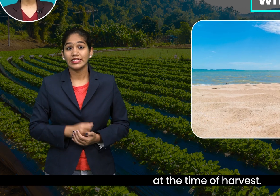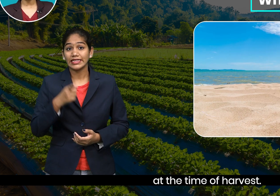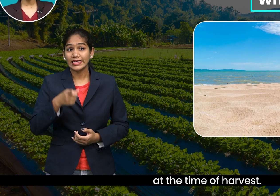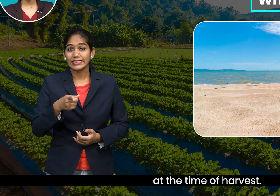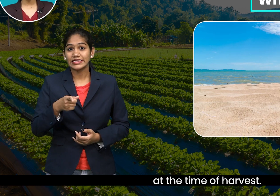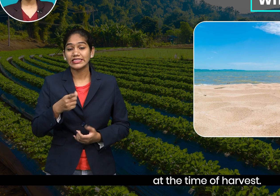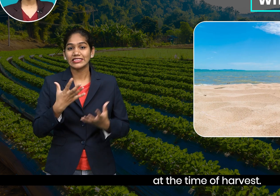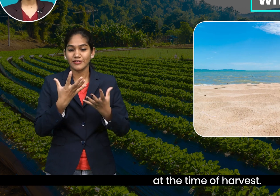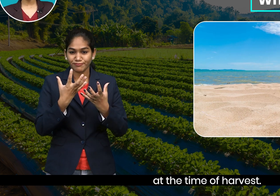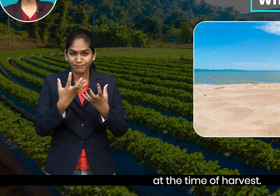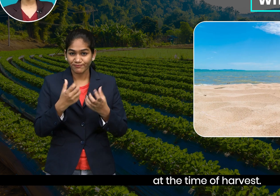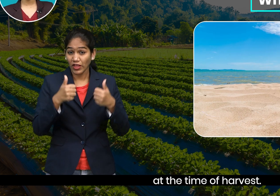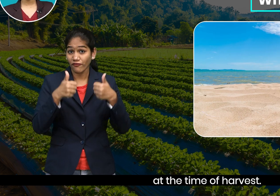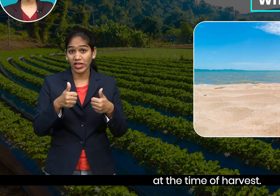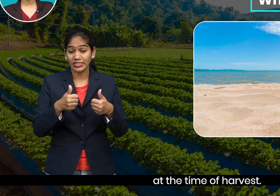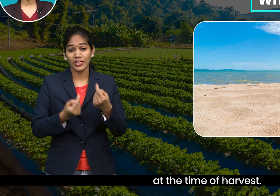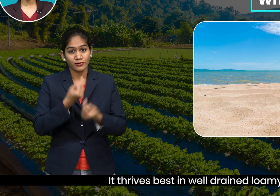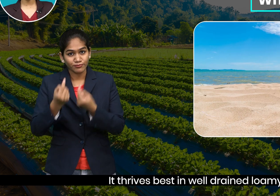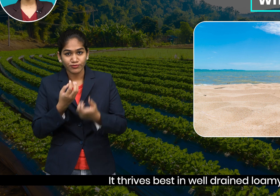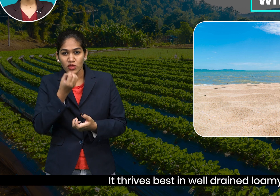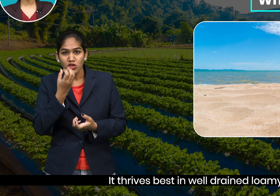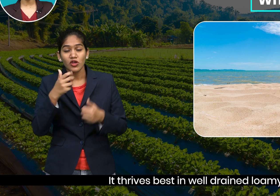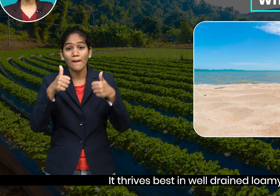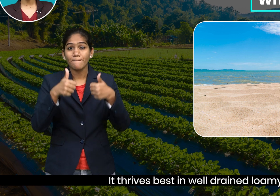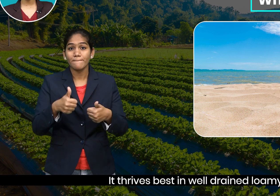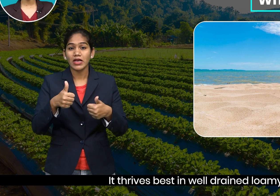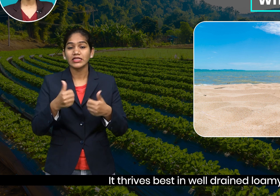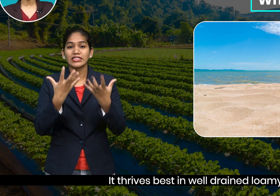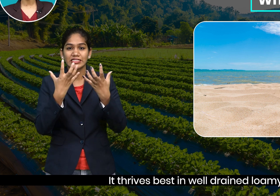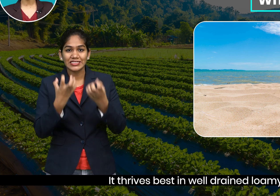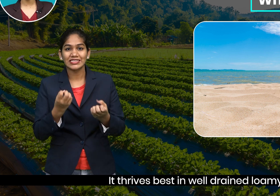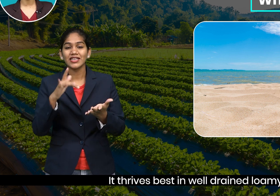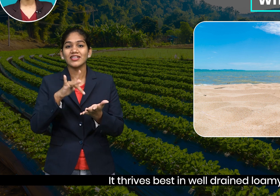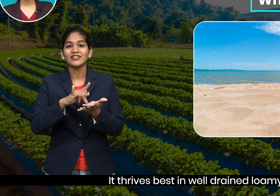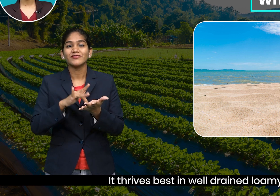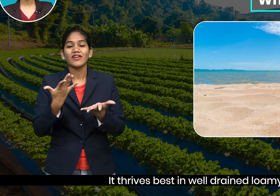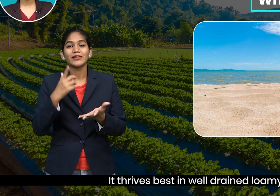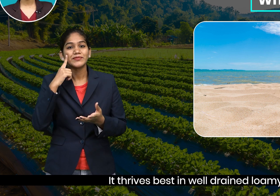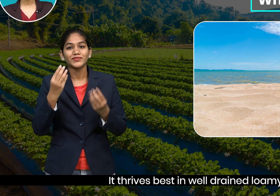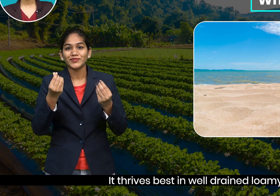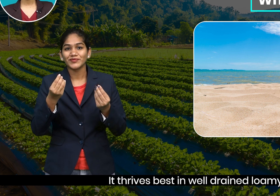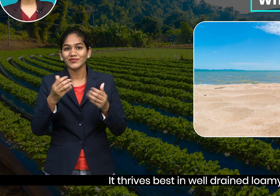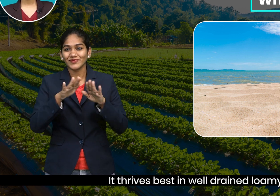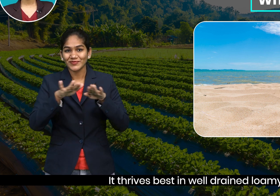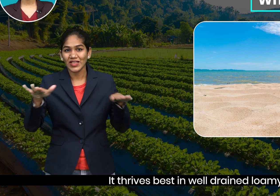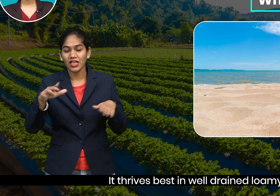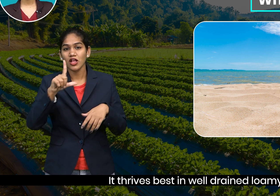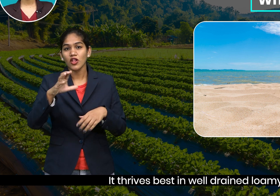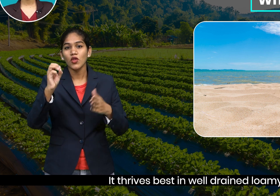It thrives best in well-drained loamy soil.